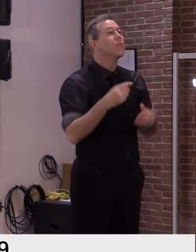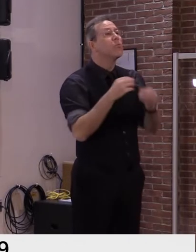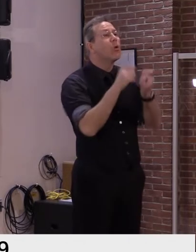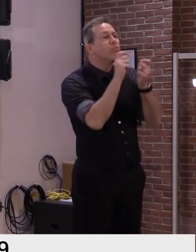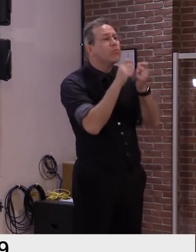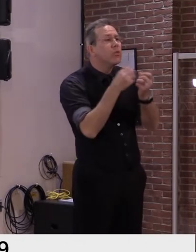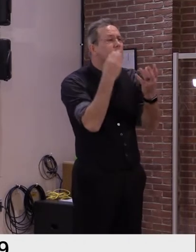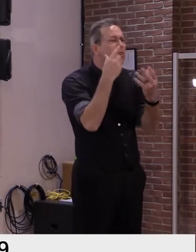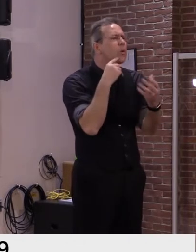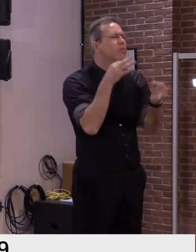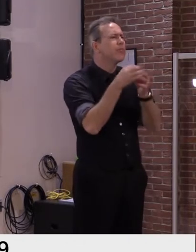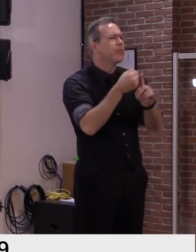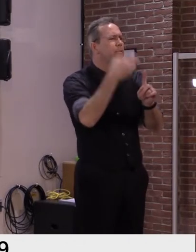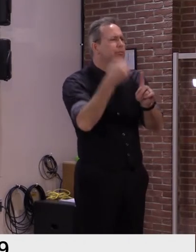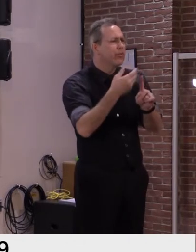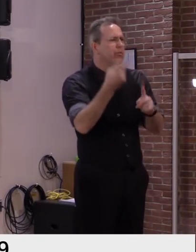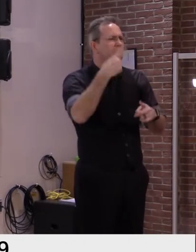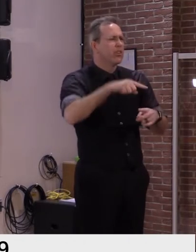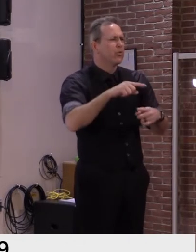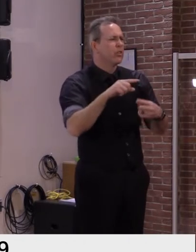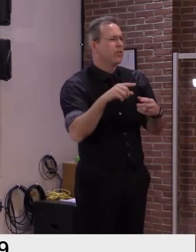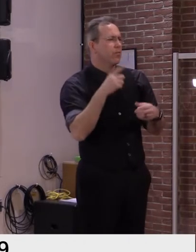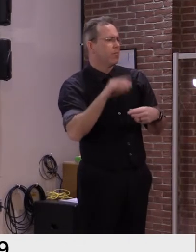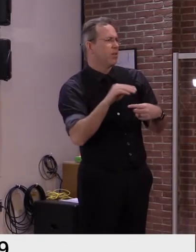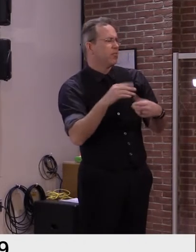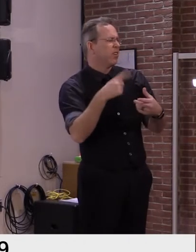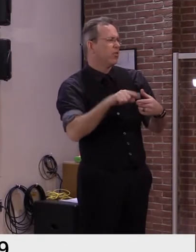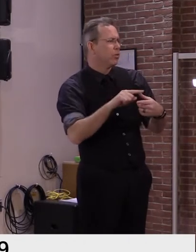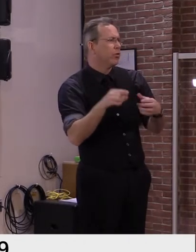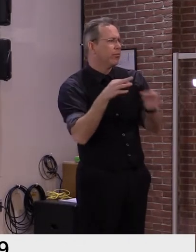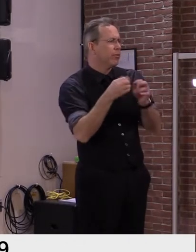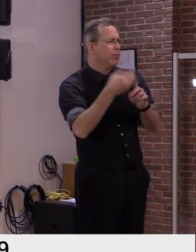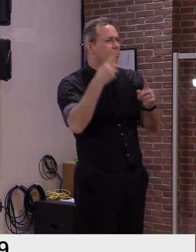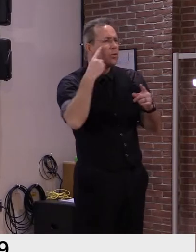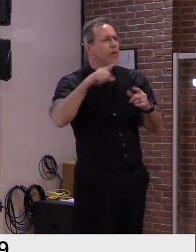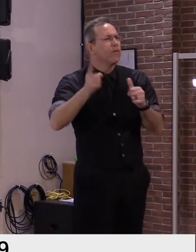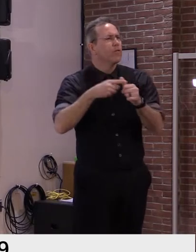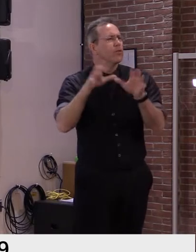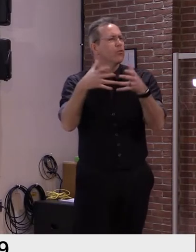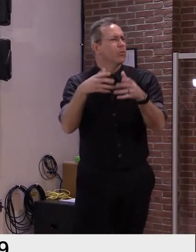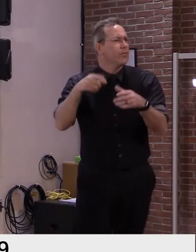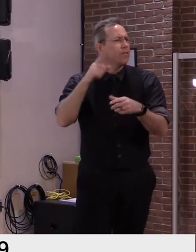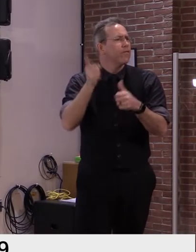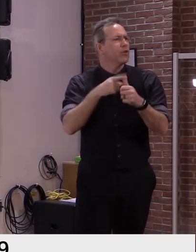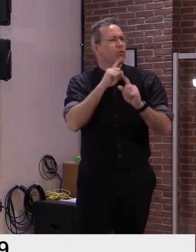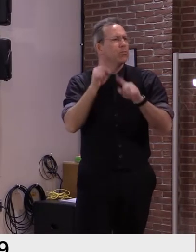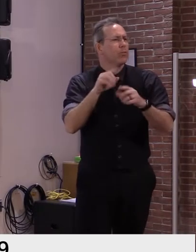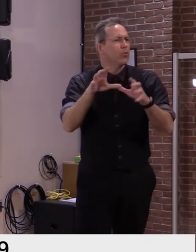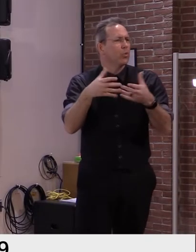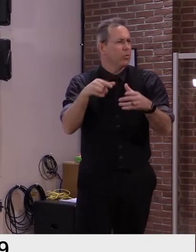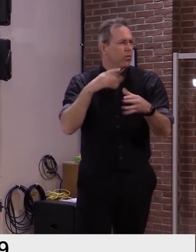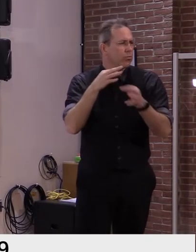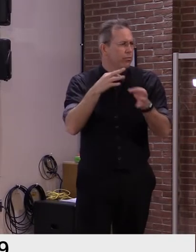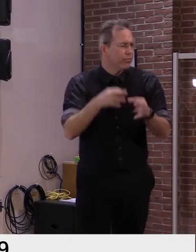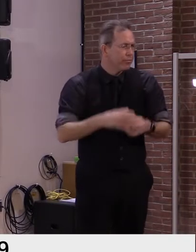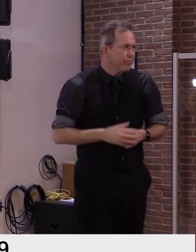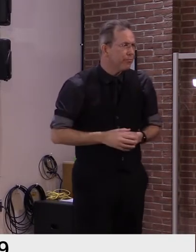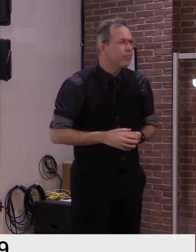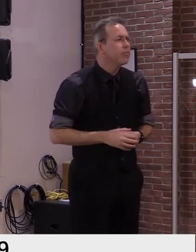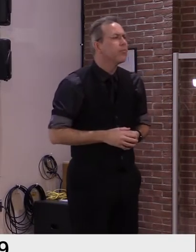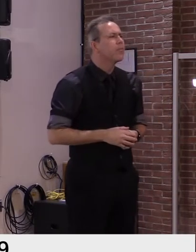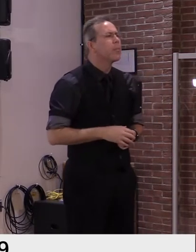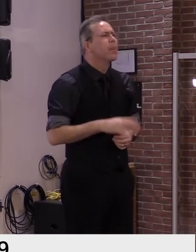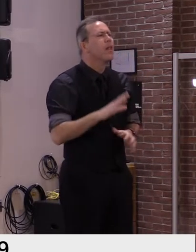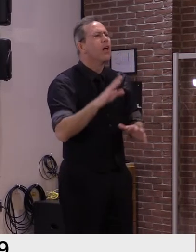week. Just wrapping up, looking ahead, all of this means we'll ensure more Vermonters